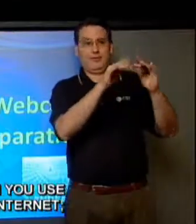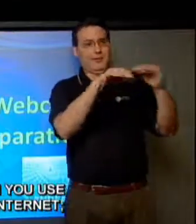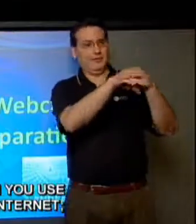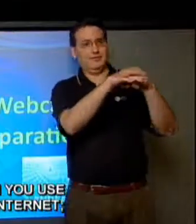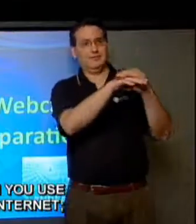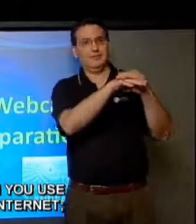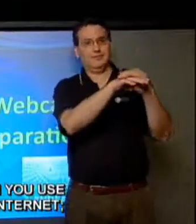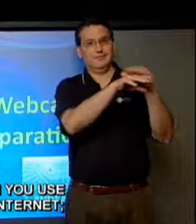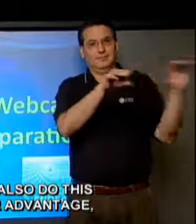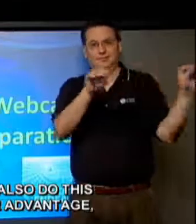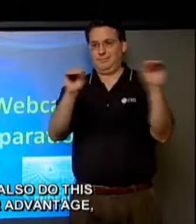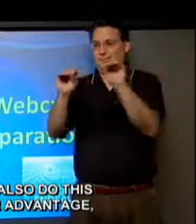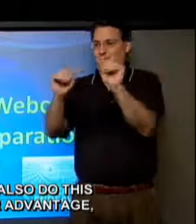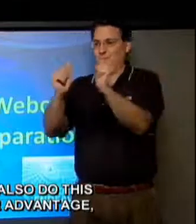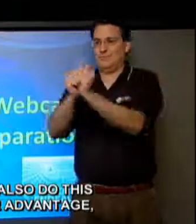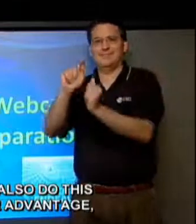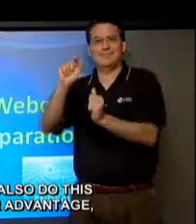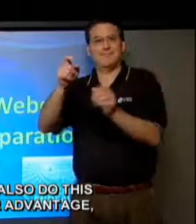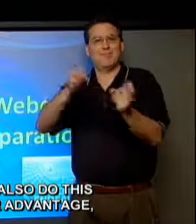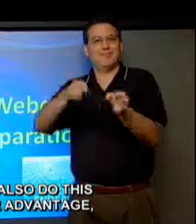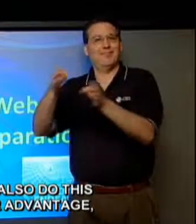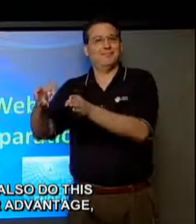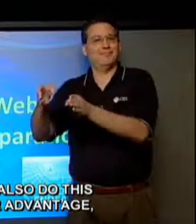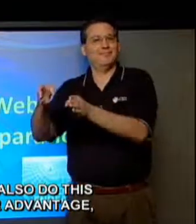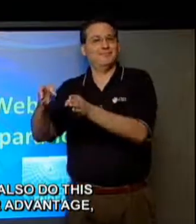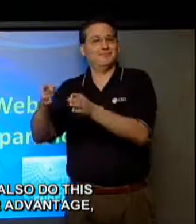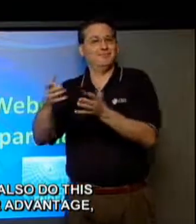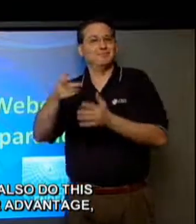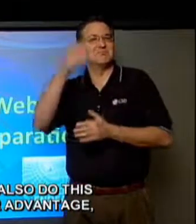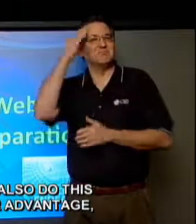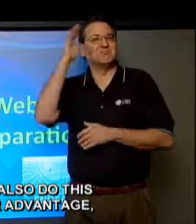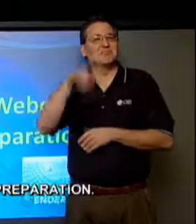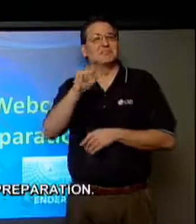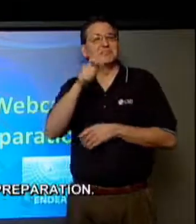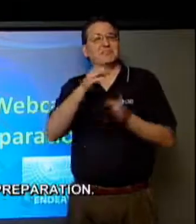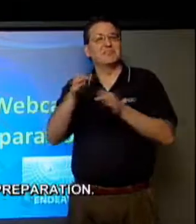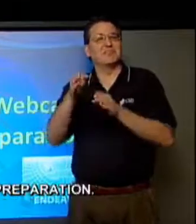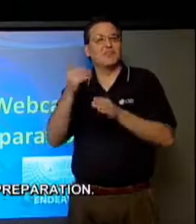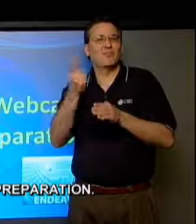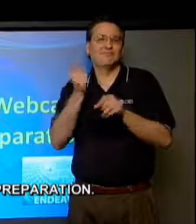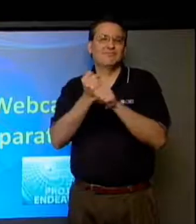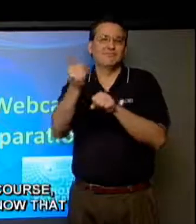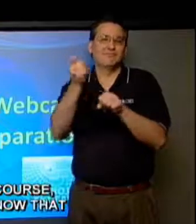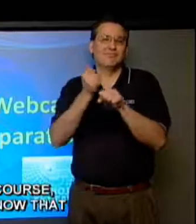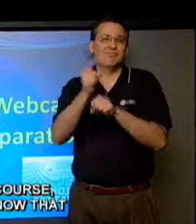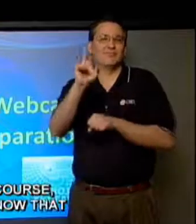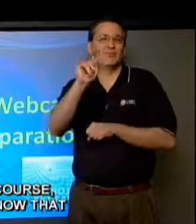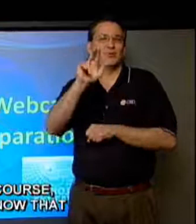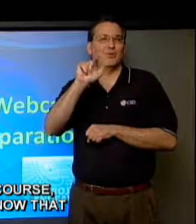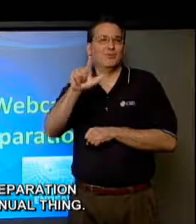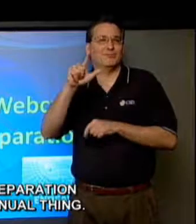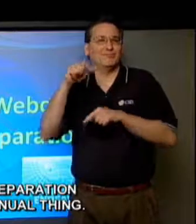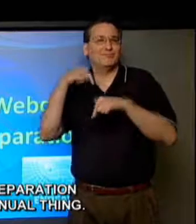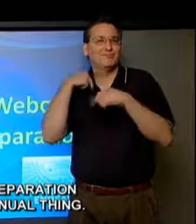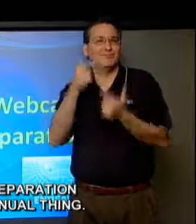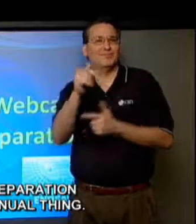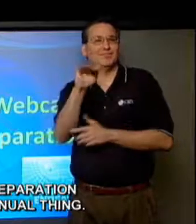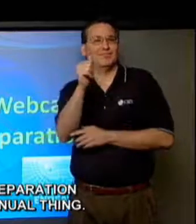you use the internet, you can also do this for your advantage for tax preparation. Of course, we know that tax preparation is an